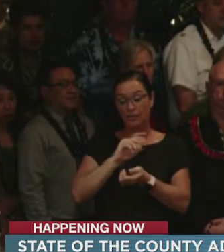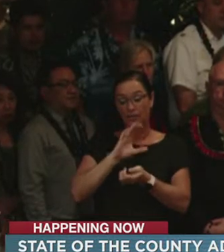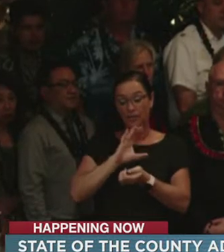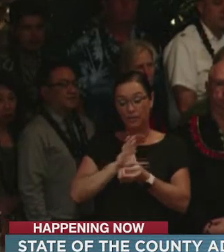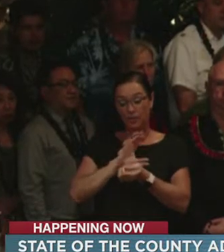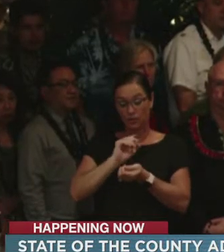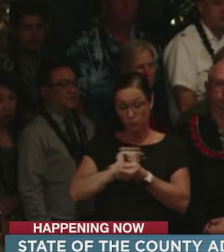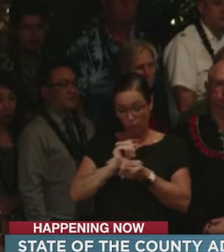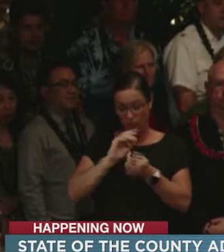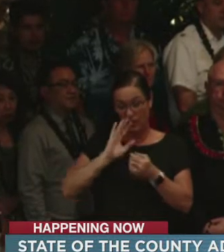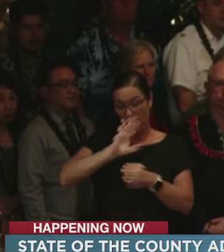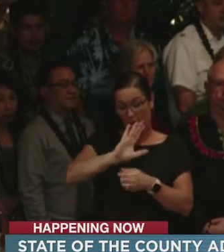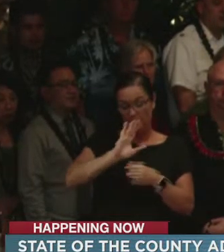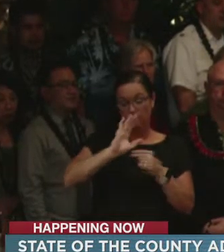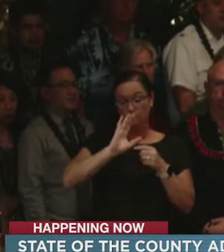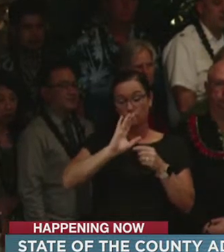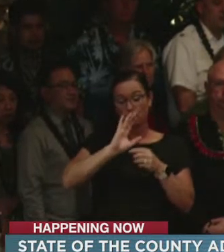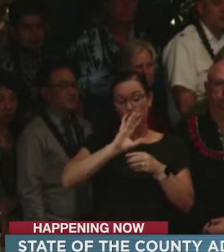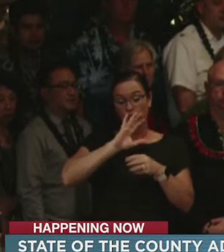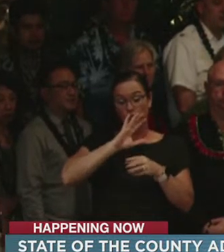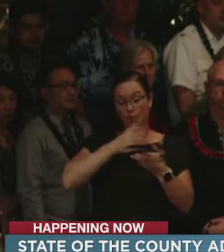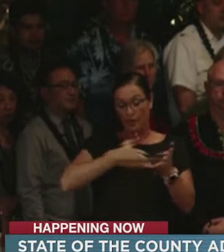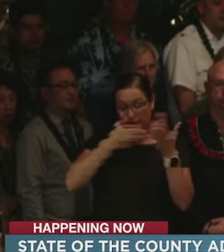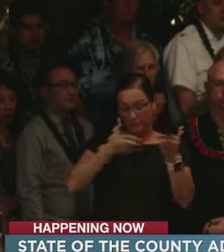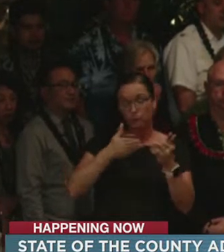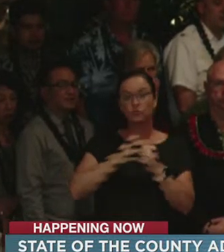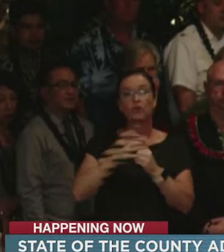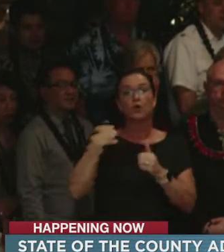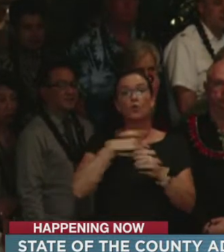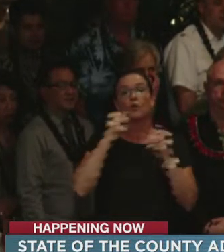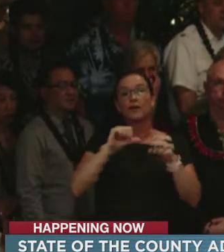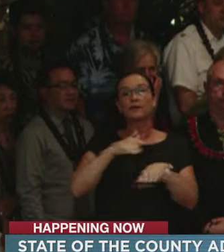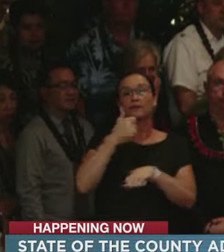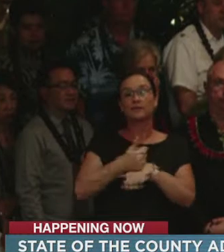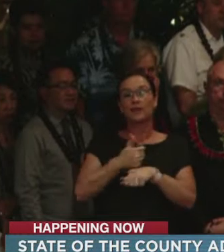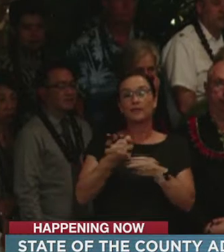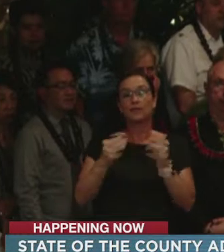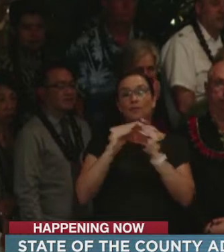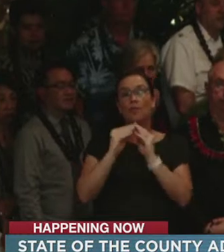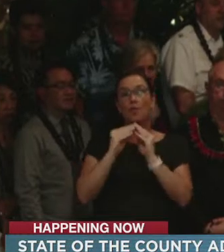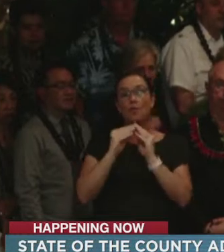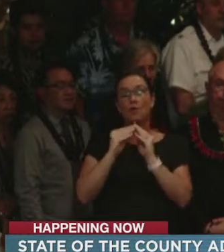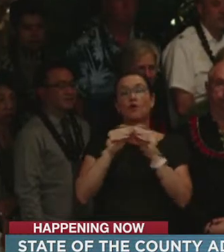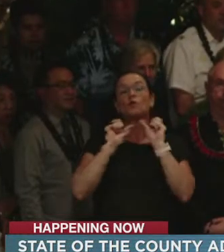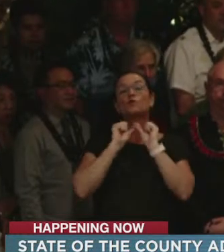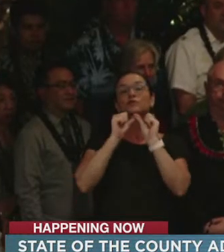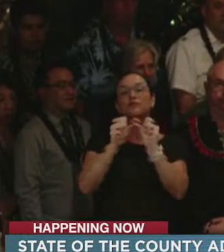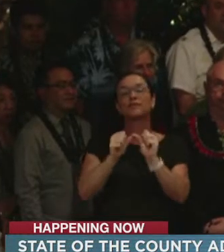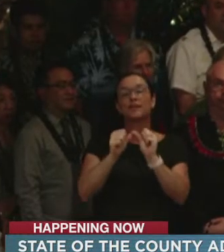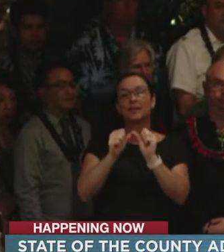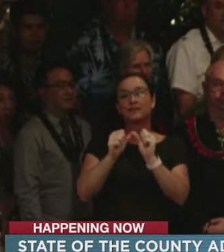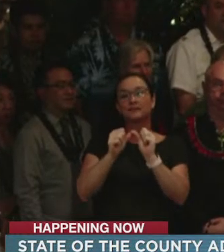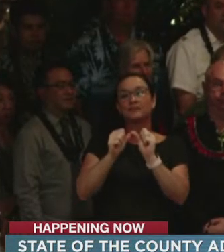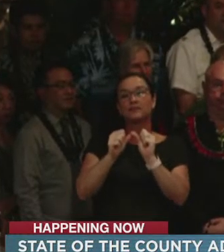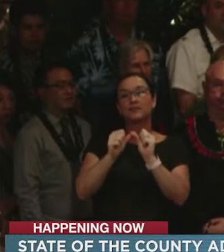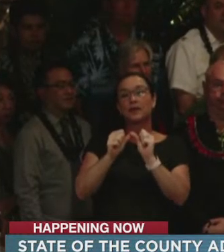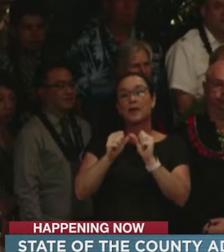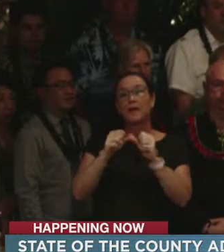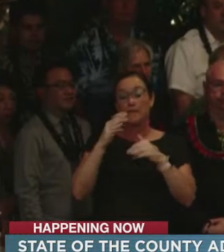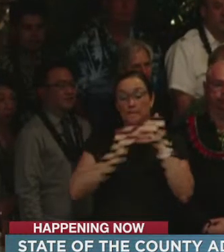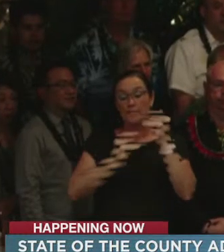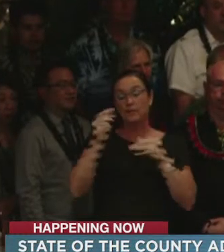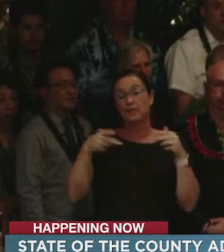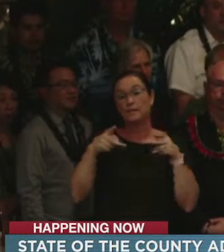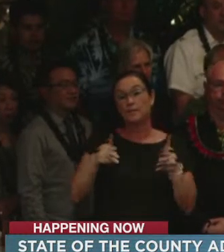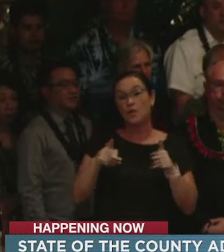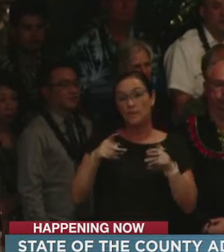recommendations implemented within the department, we'll be able to establish a more resilient building permitting process that will allow us